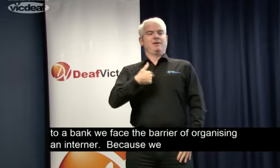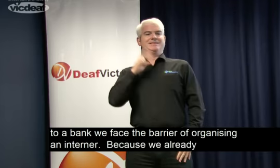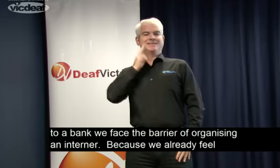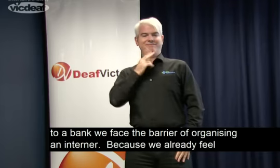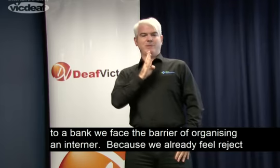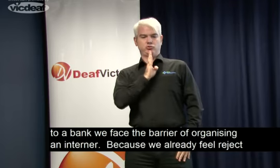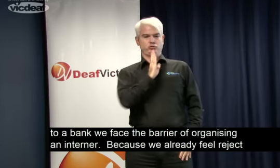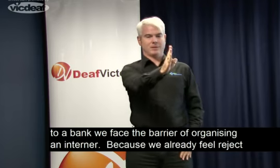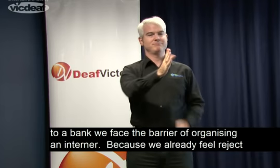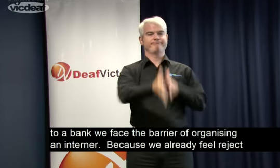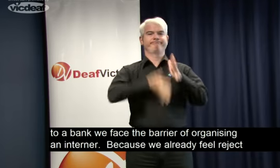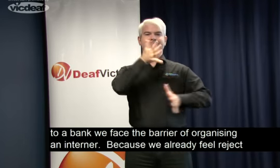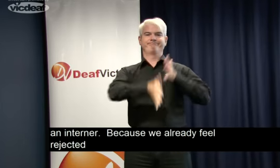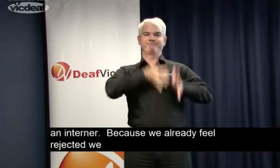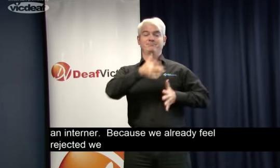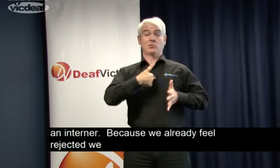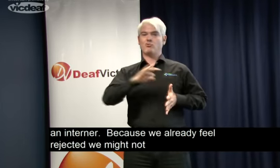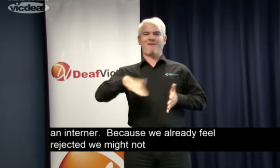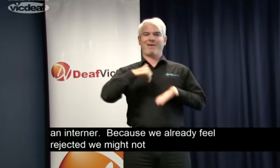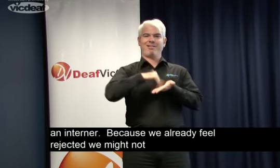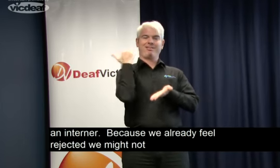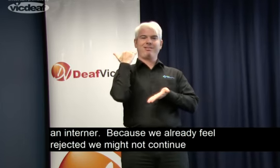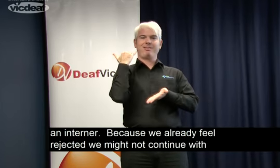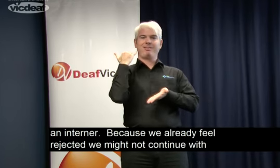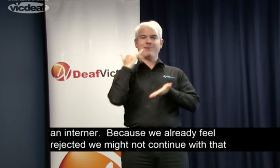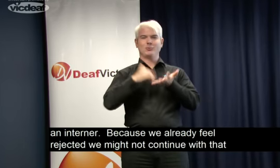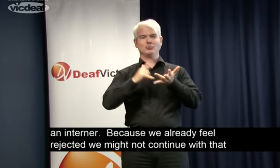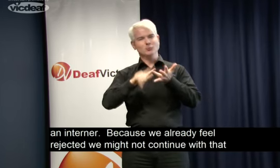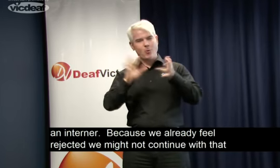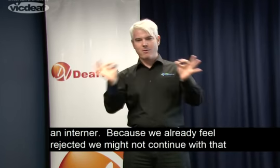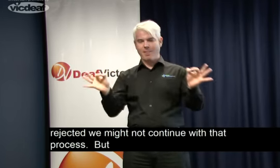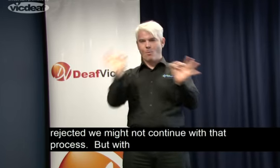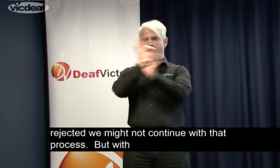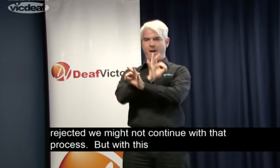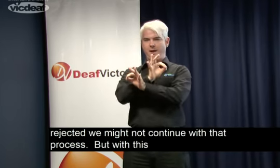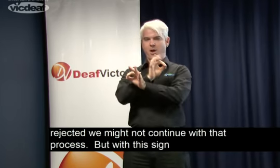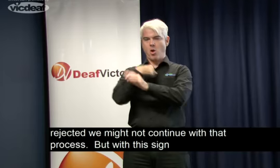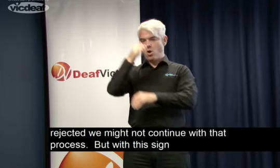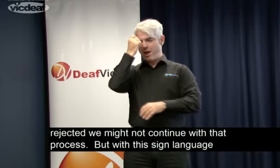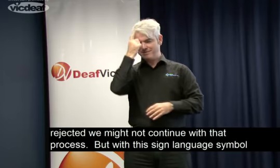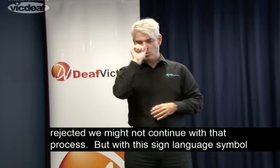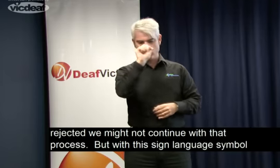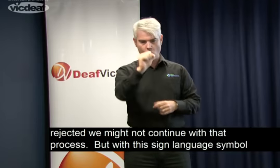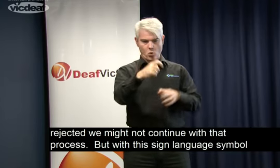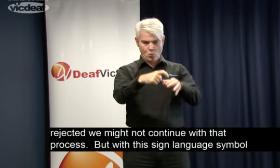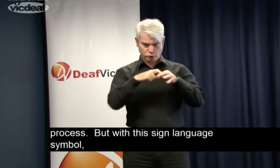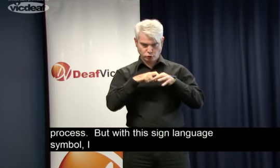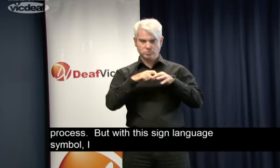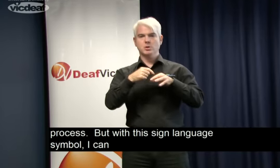it means that I feel comfortable that I can go direct to that organisation and communicate in my first language. And I won't